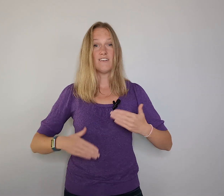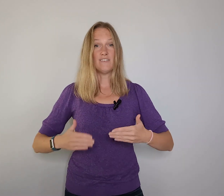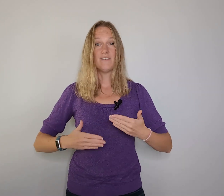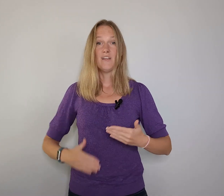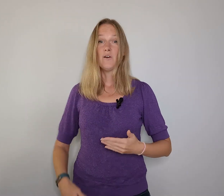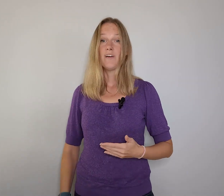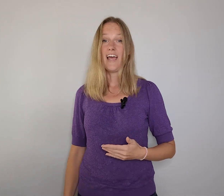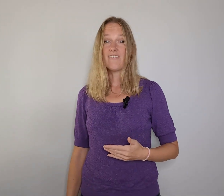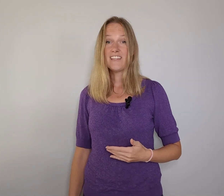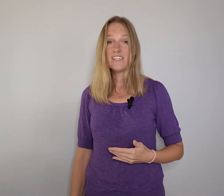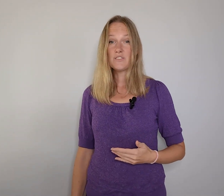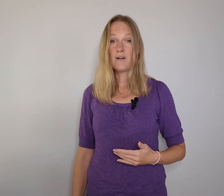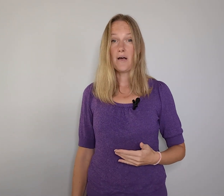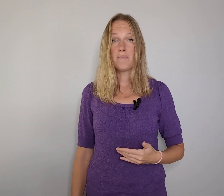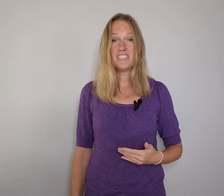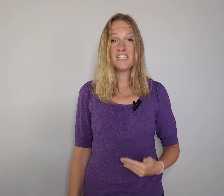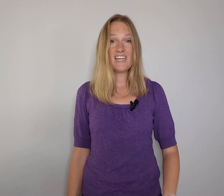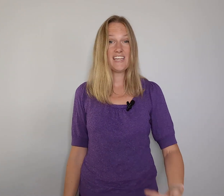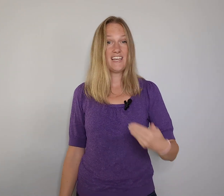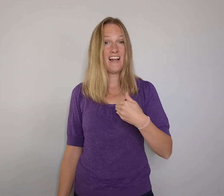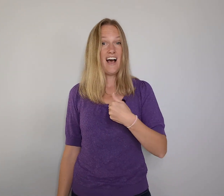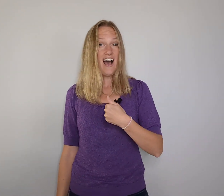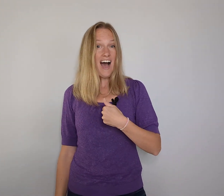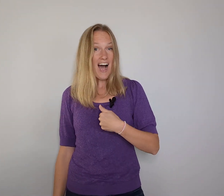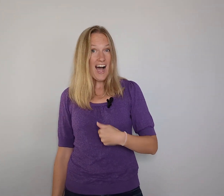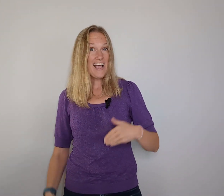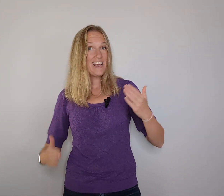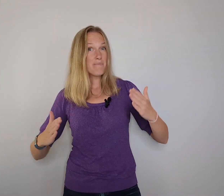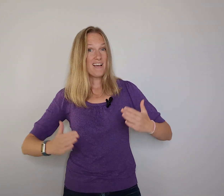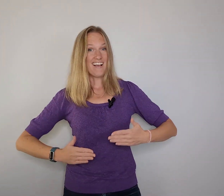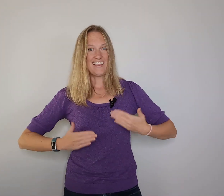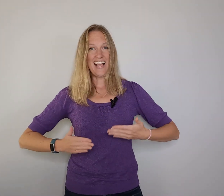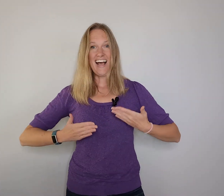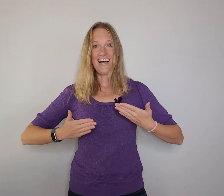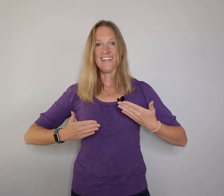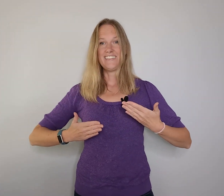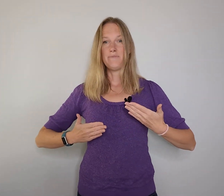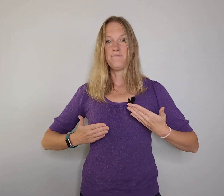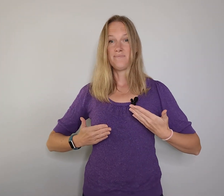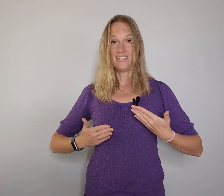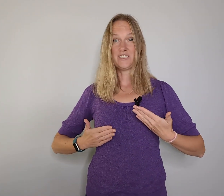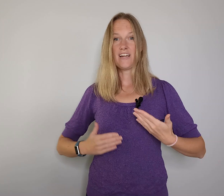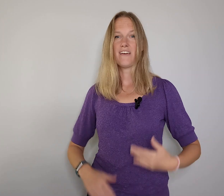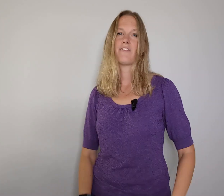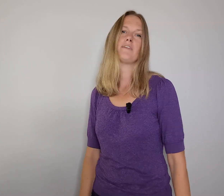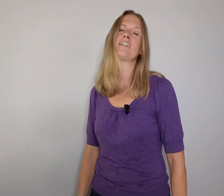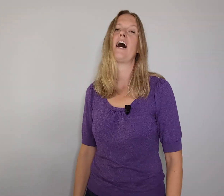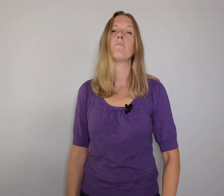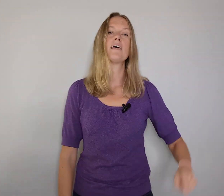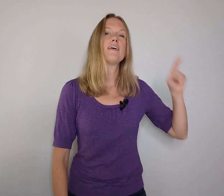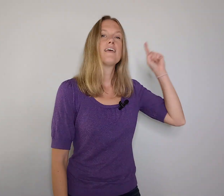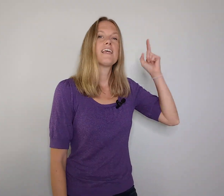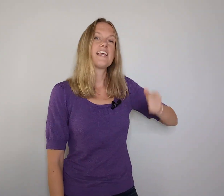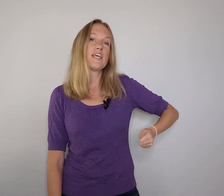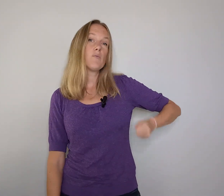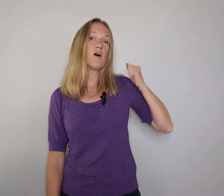So when everything is around me shaken, I am glad. Let's try that from the top. He